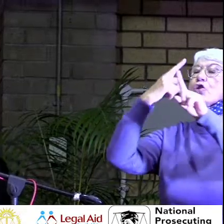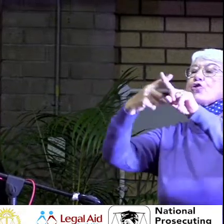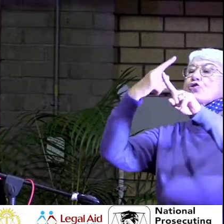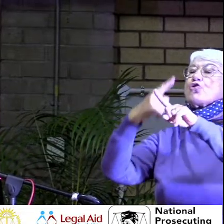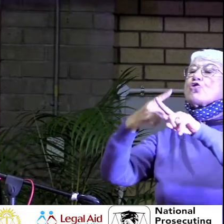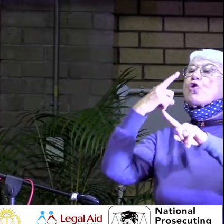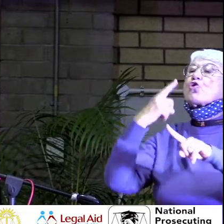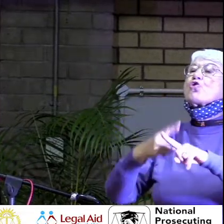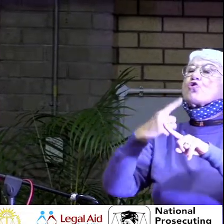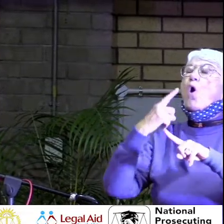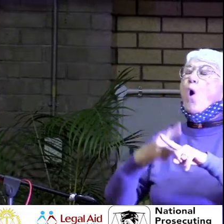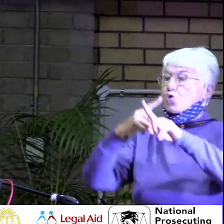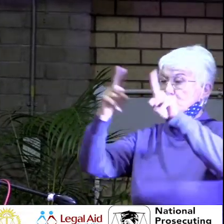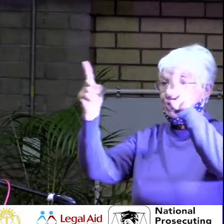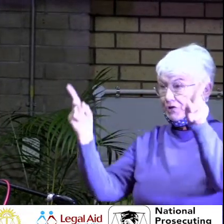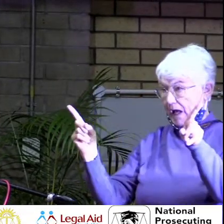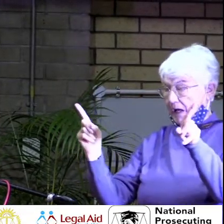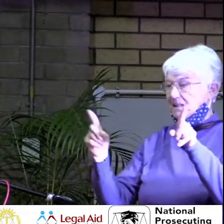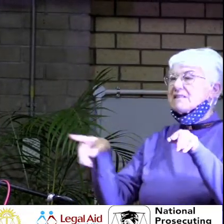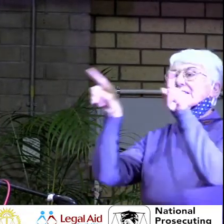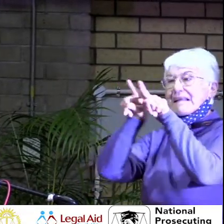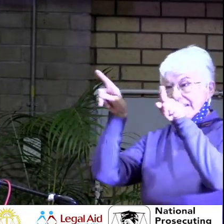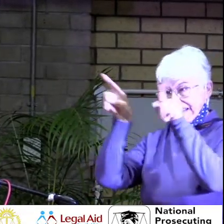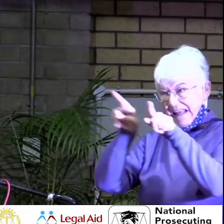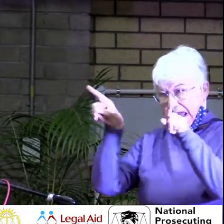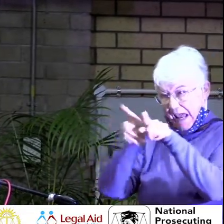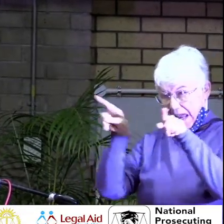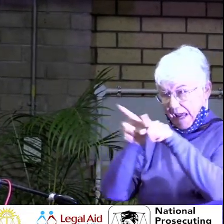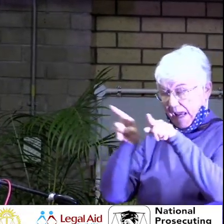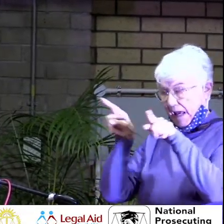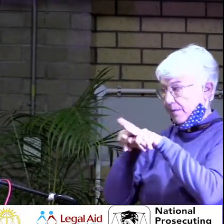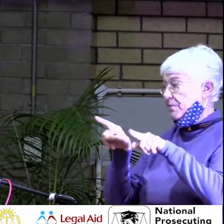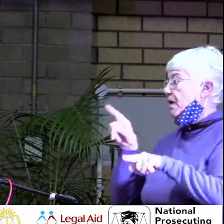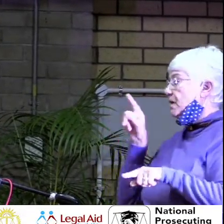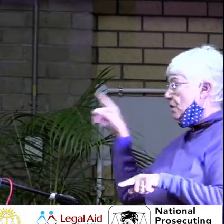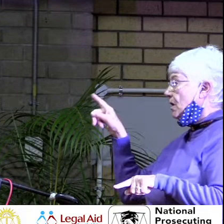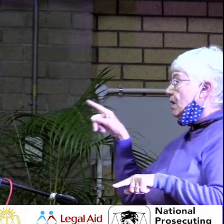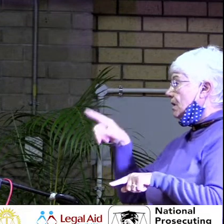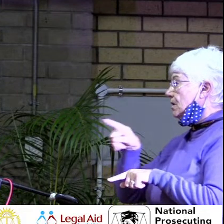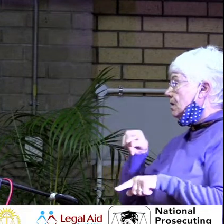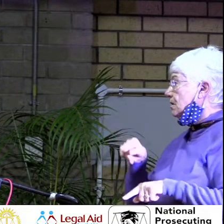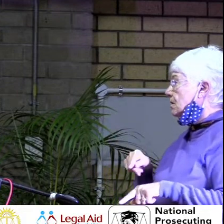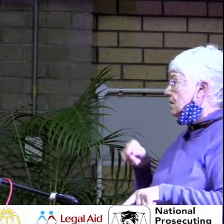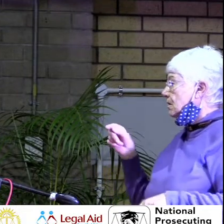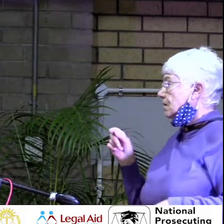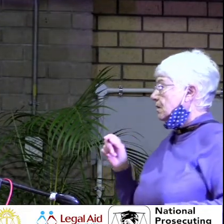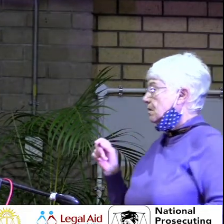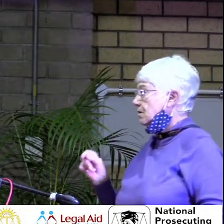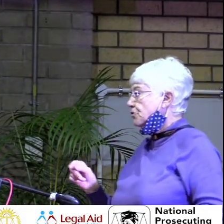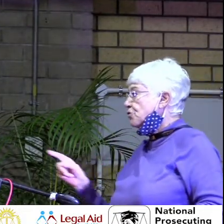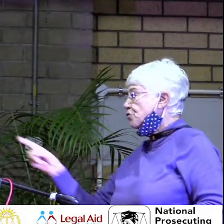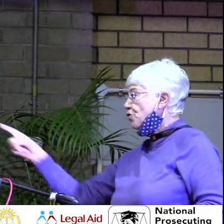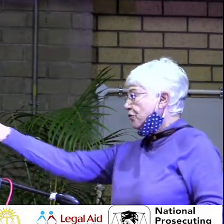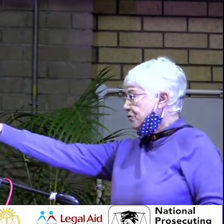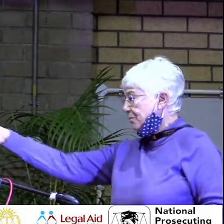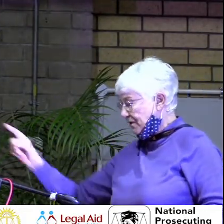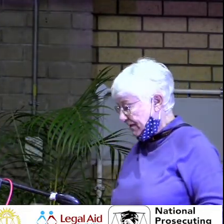Isithethe esuke eqongeni bungu-advocate Chris Nissen uye wacacisa ke ngoku